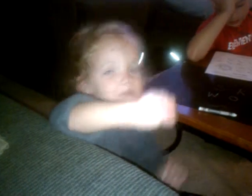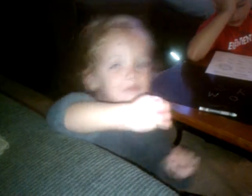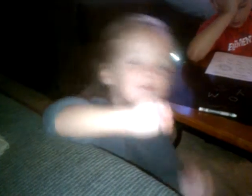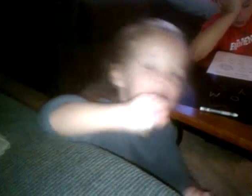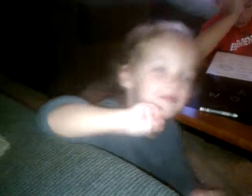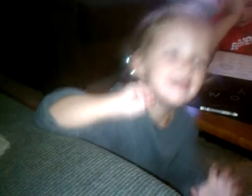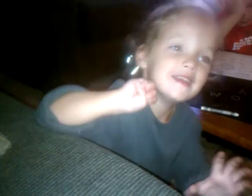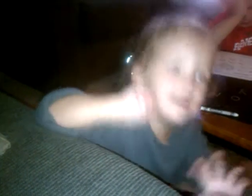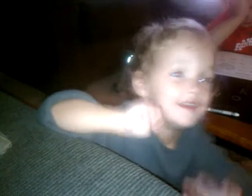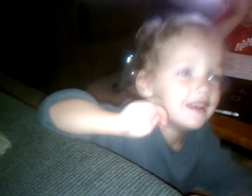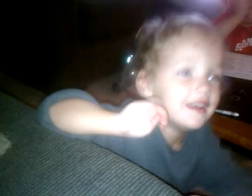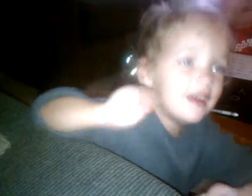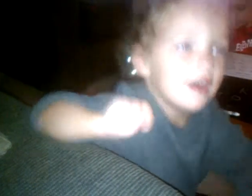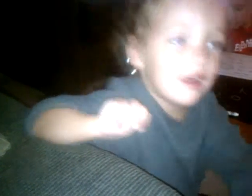M, good. O, N,